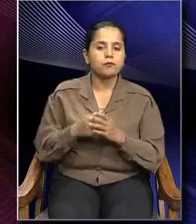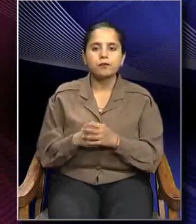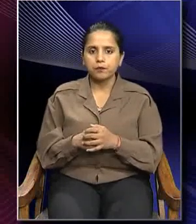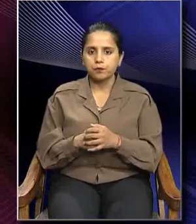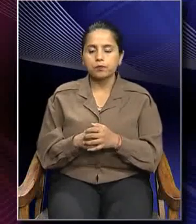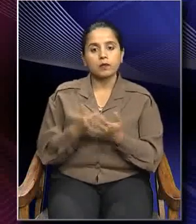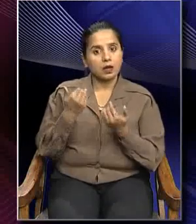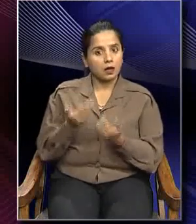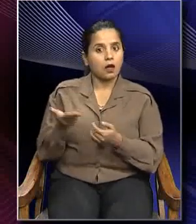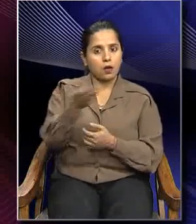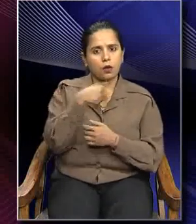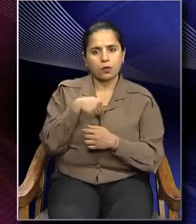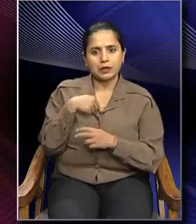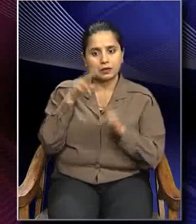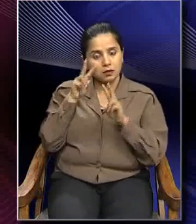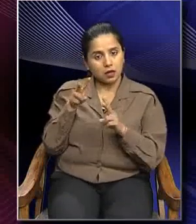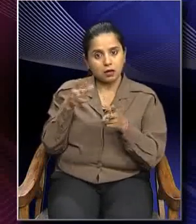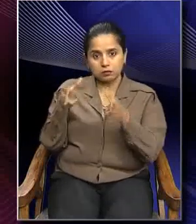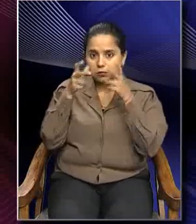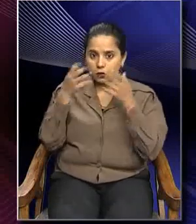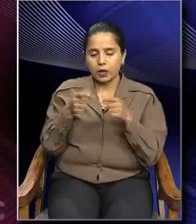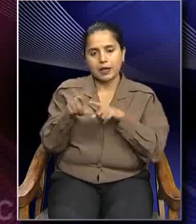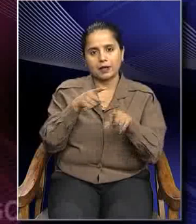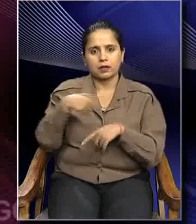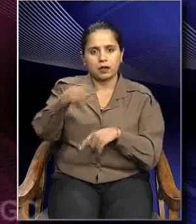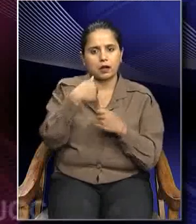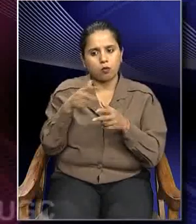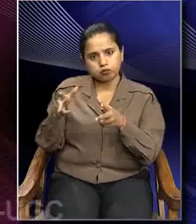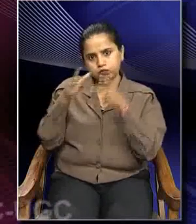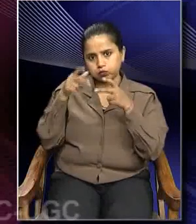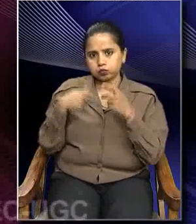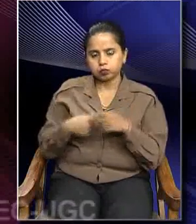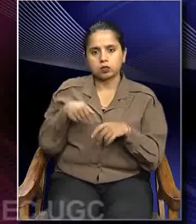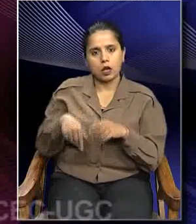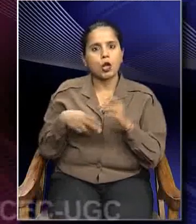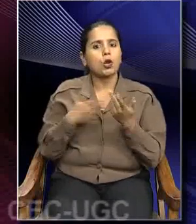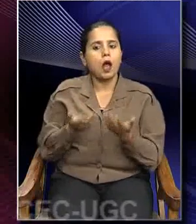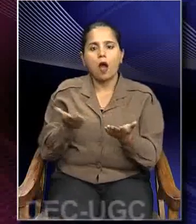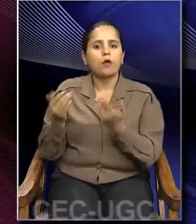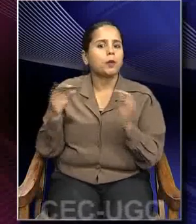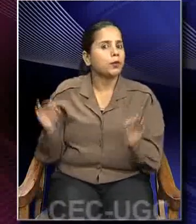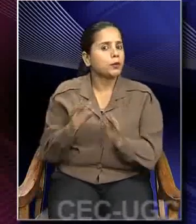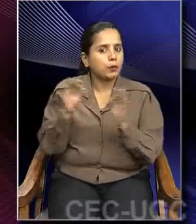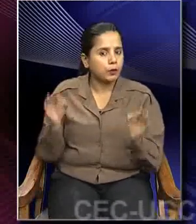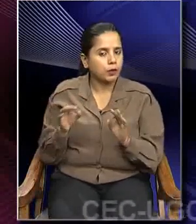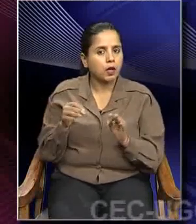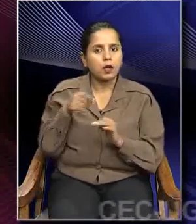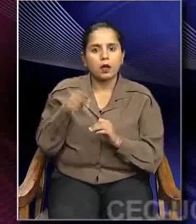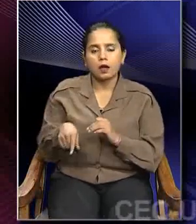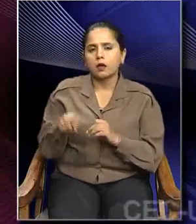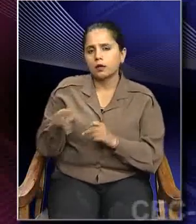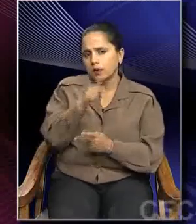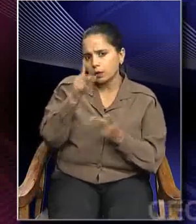So now in order to perceive, so what's happening is we are really perceiving here the non-existence of a